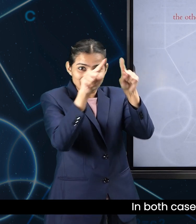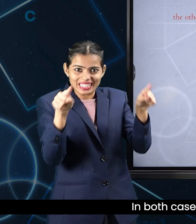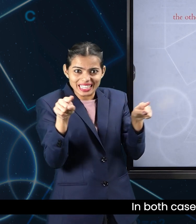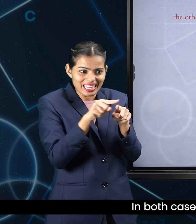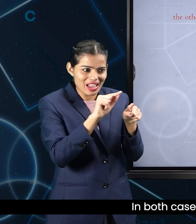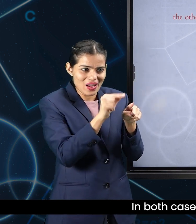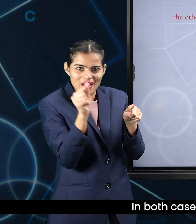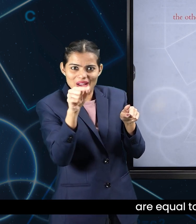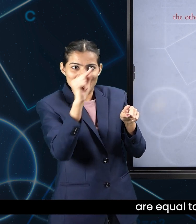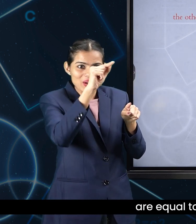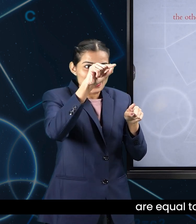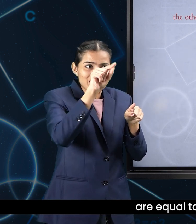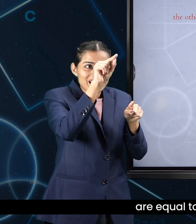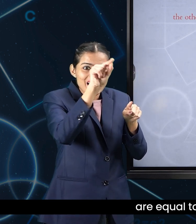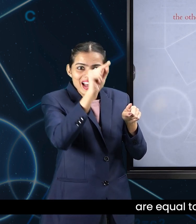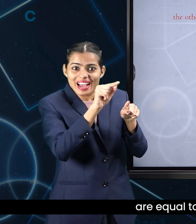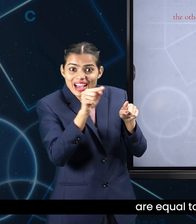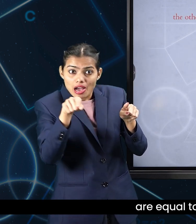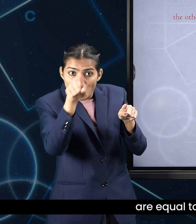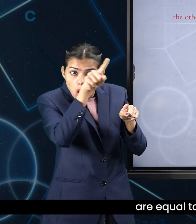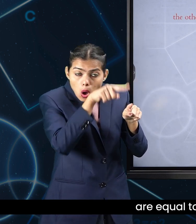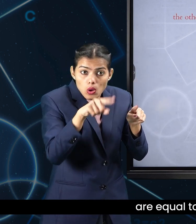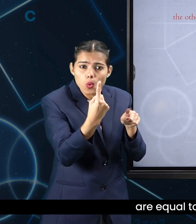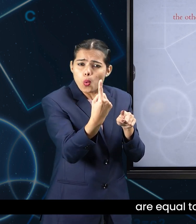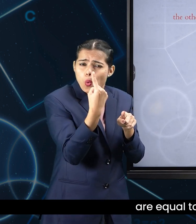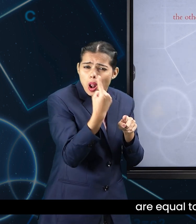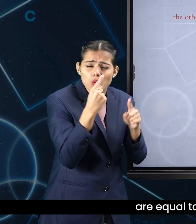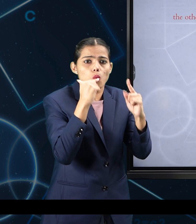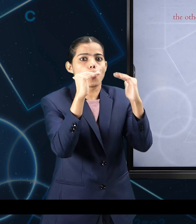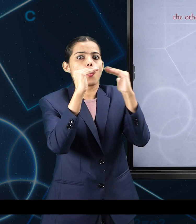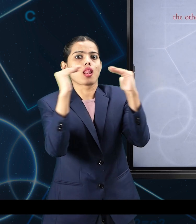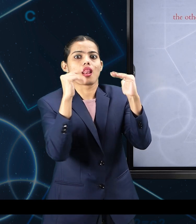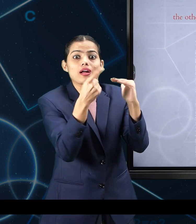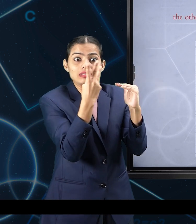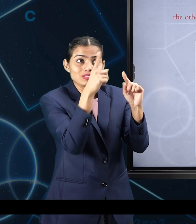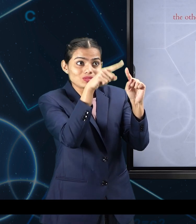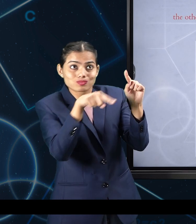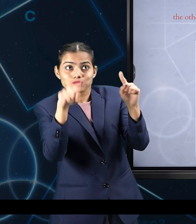one triangle are equal to the three corresponding angles of the other triangle.